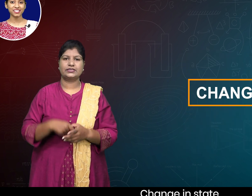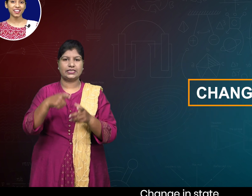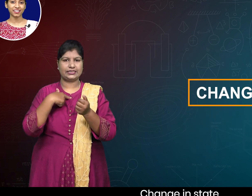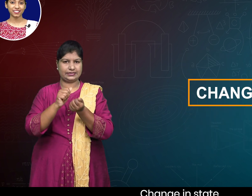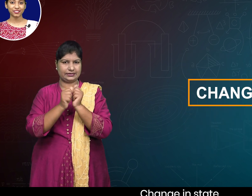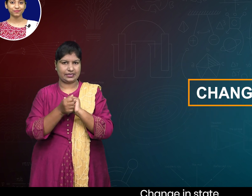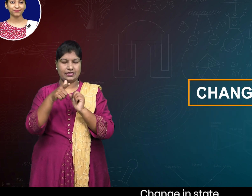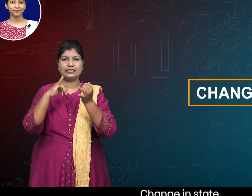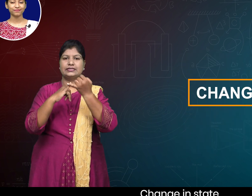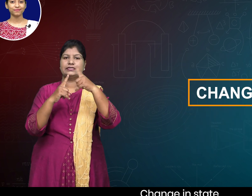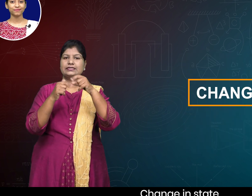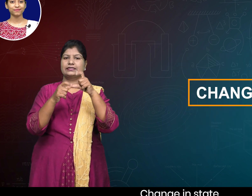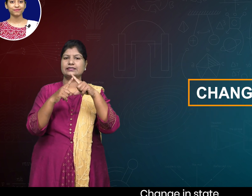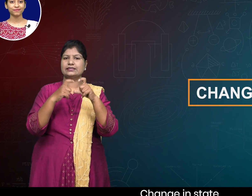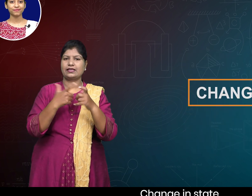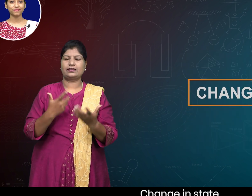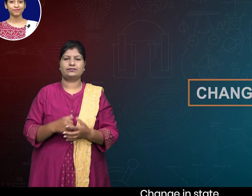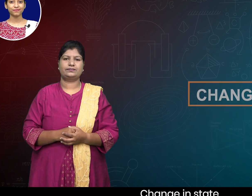Change in state.